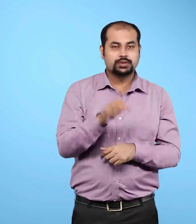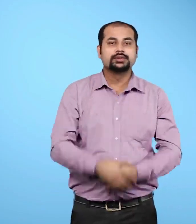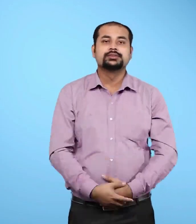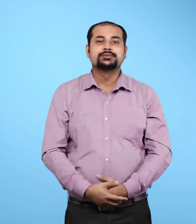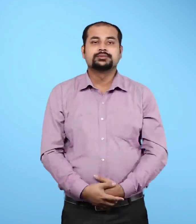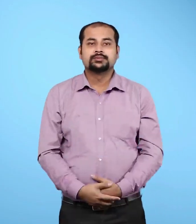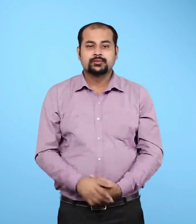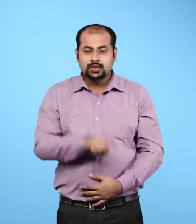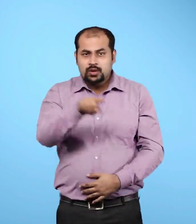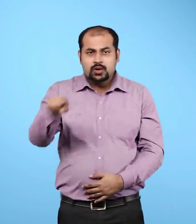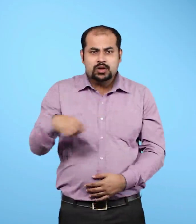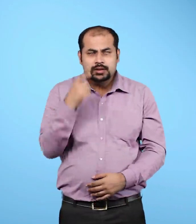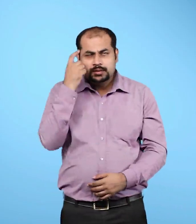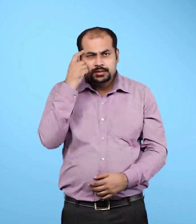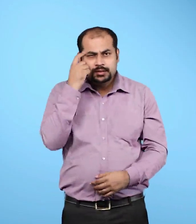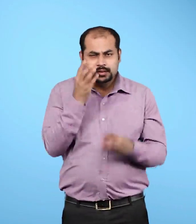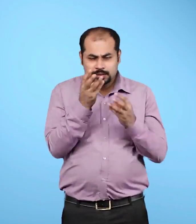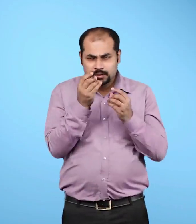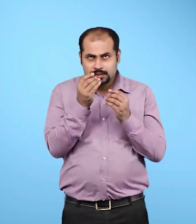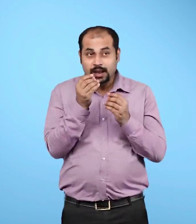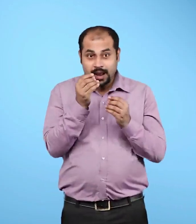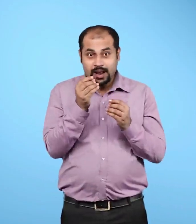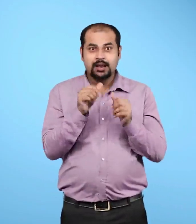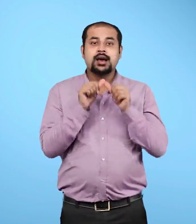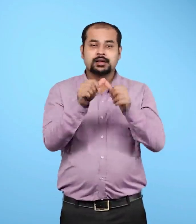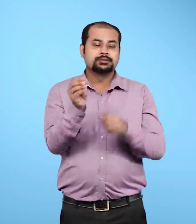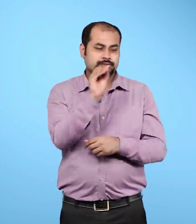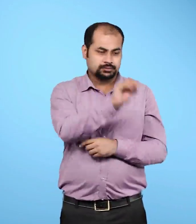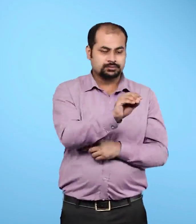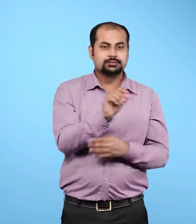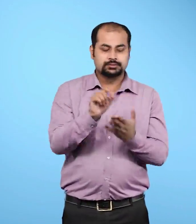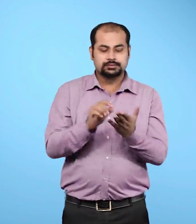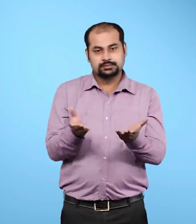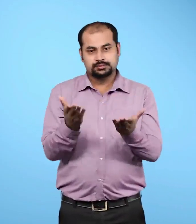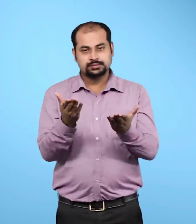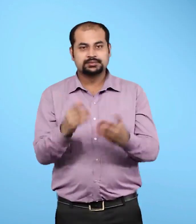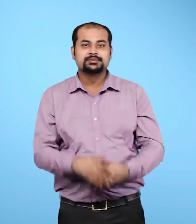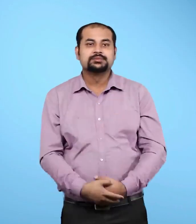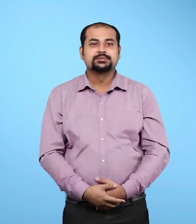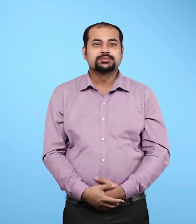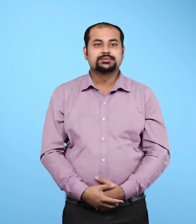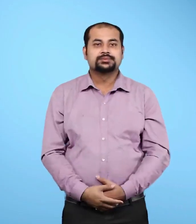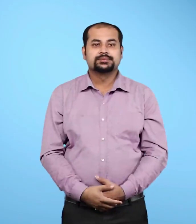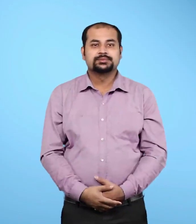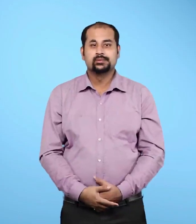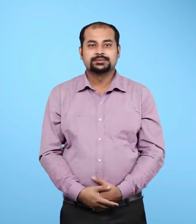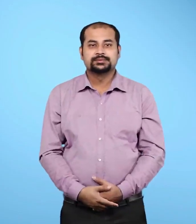2, and there is plus sign in front of number 1, column 1, row 3. There